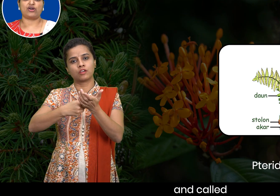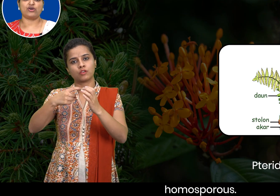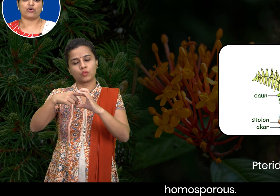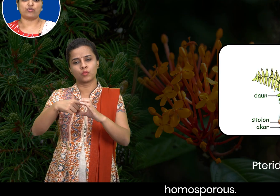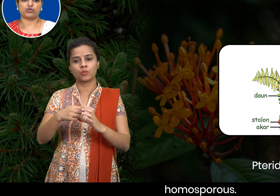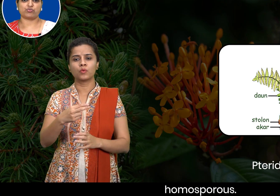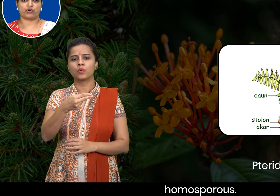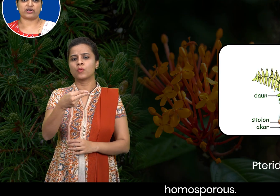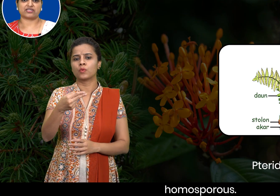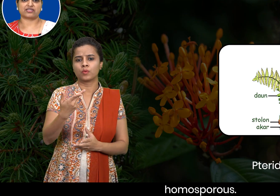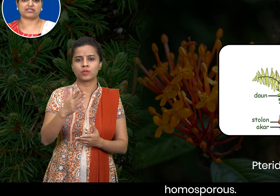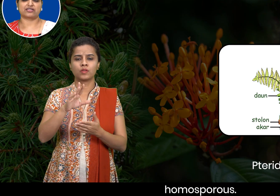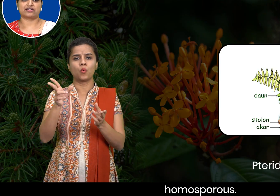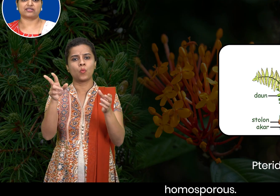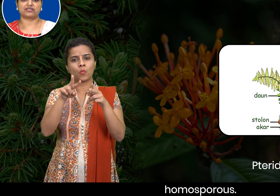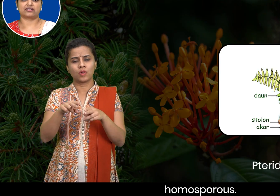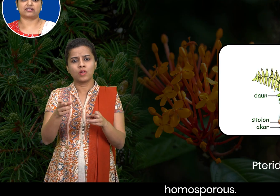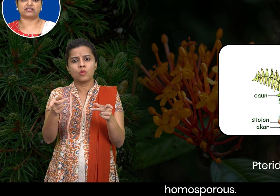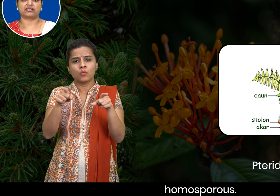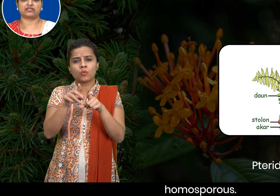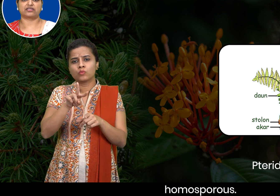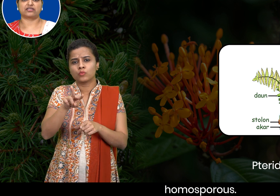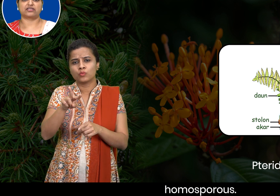and called homosporous.